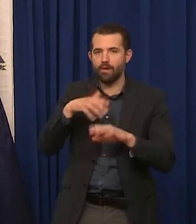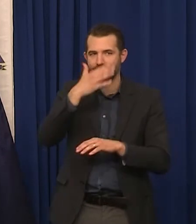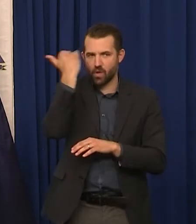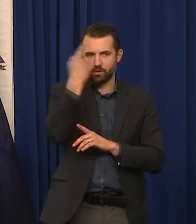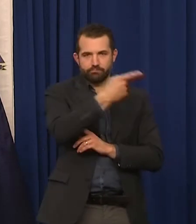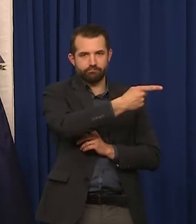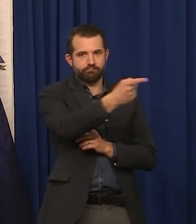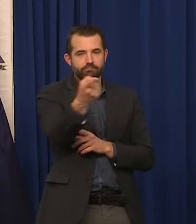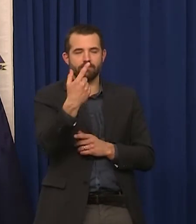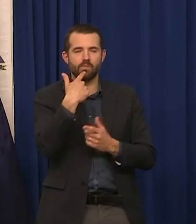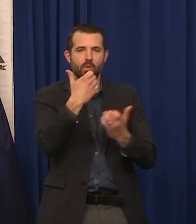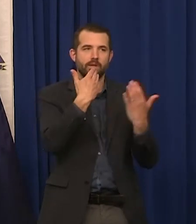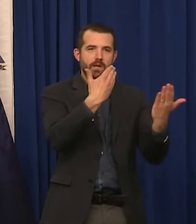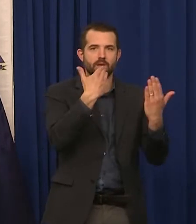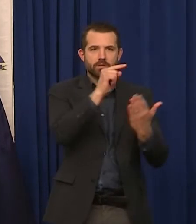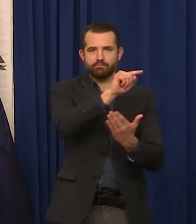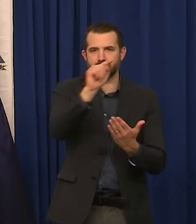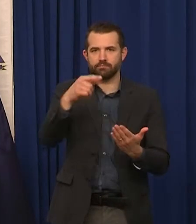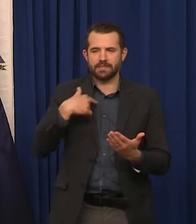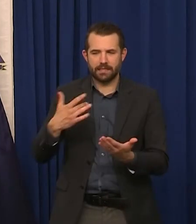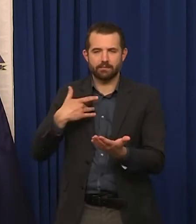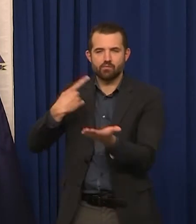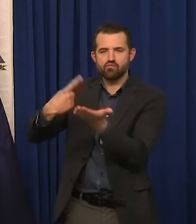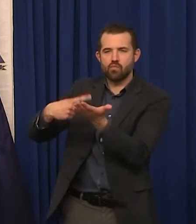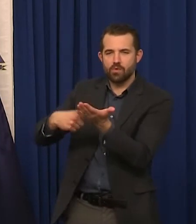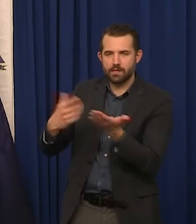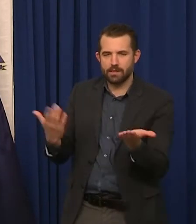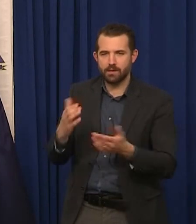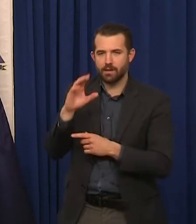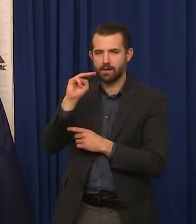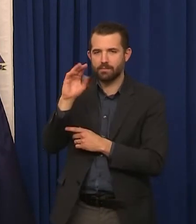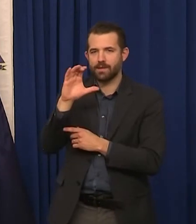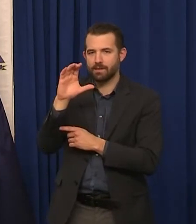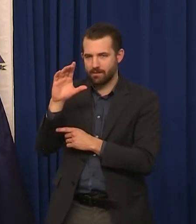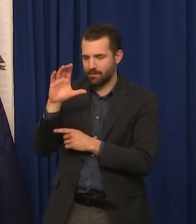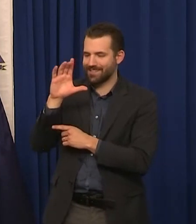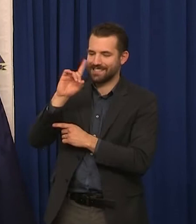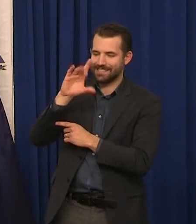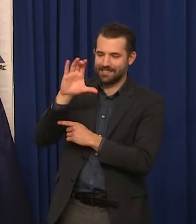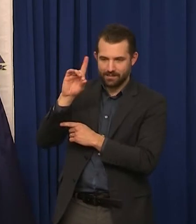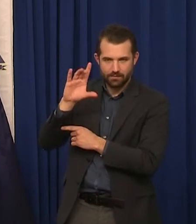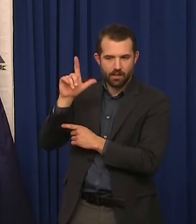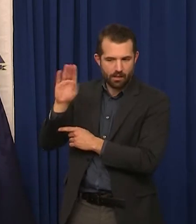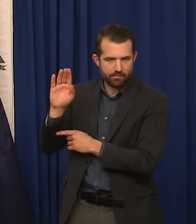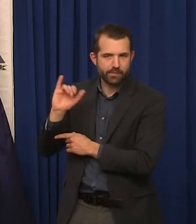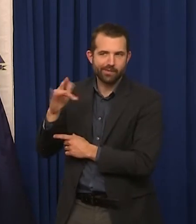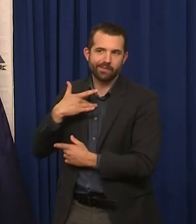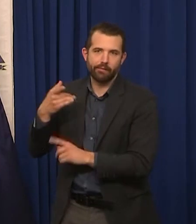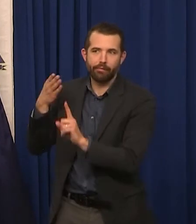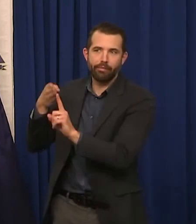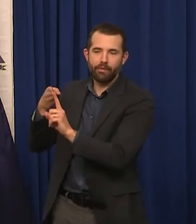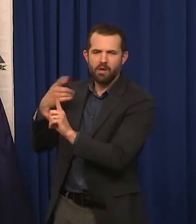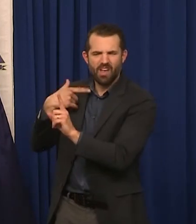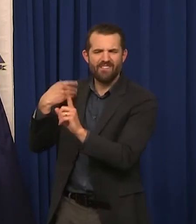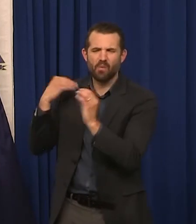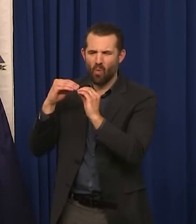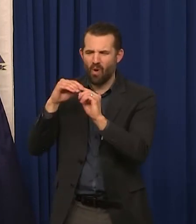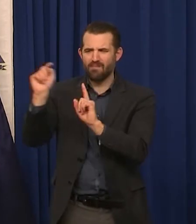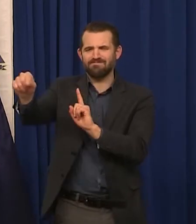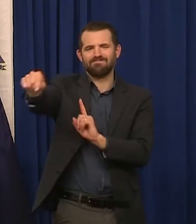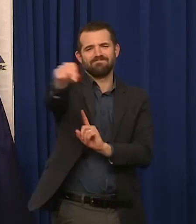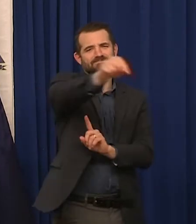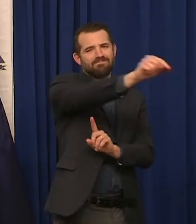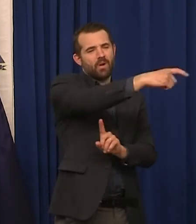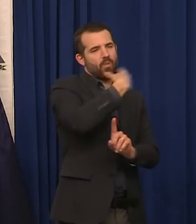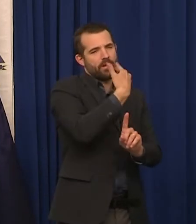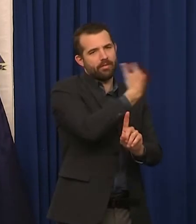what's going on at the Maine CDC lab, there is a bit more to the testing landscape than Maine CDC. So Don, as to the timeline,